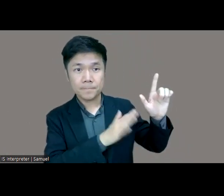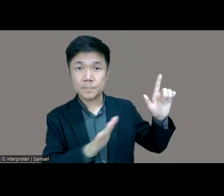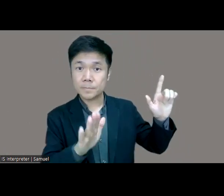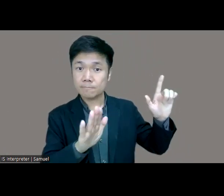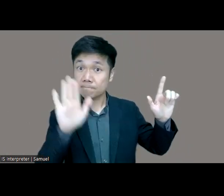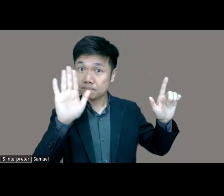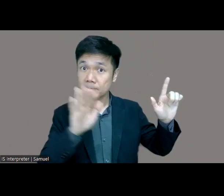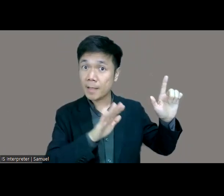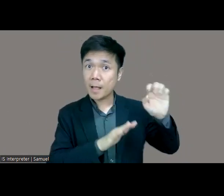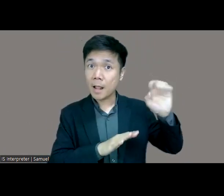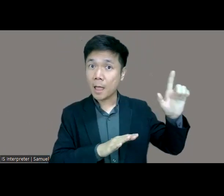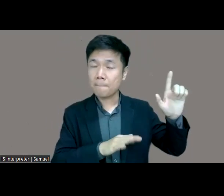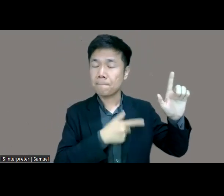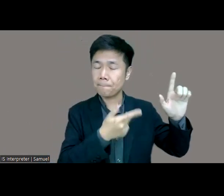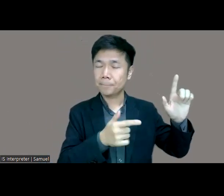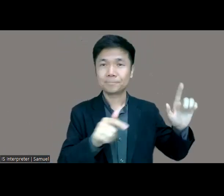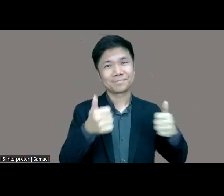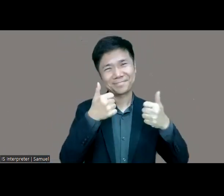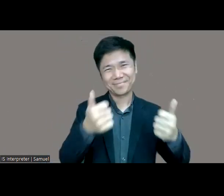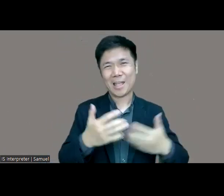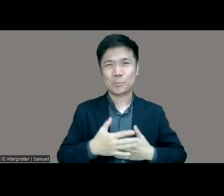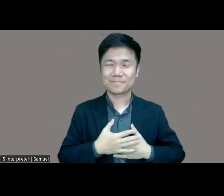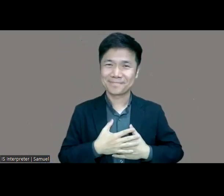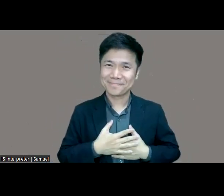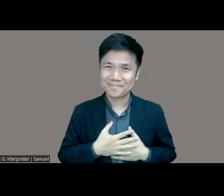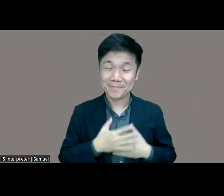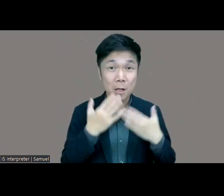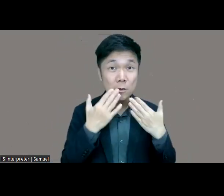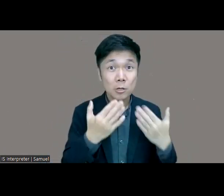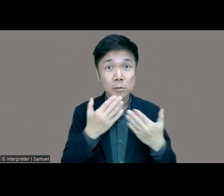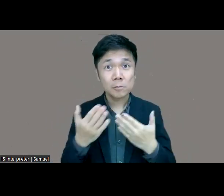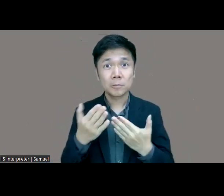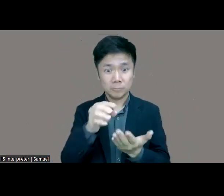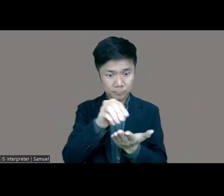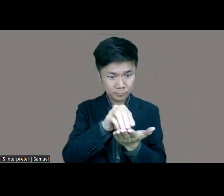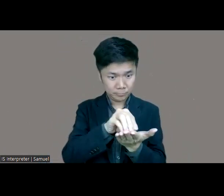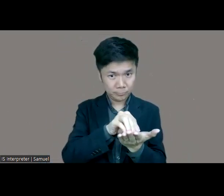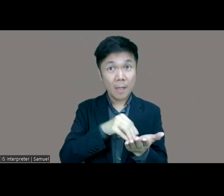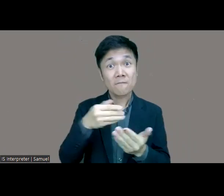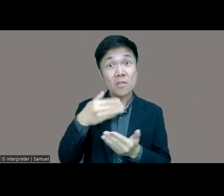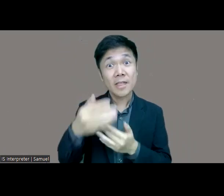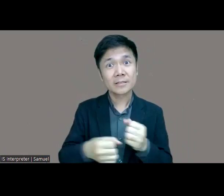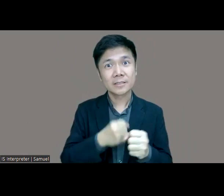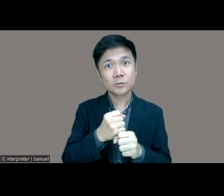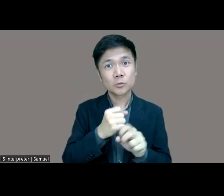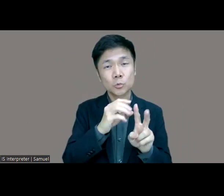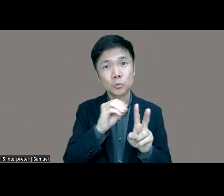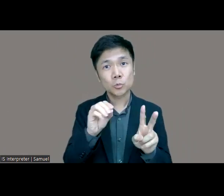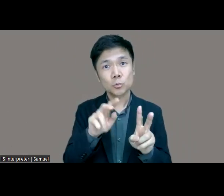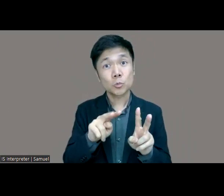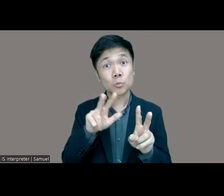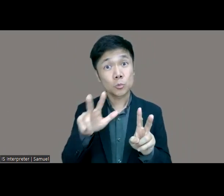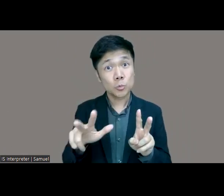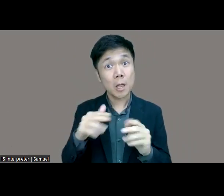Sure. Thank you very much, everybody. So we have a lot coming in 2023. There would be the